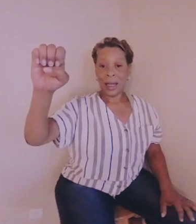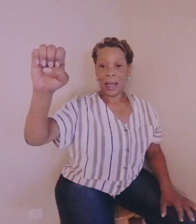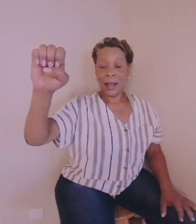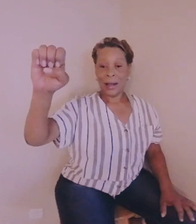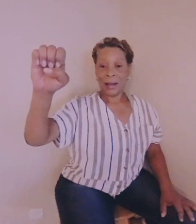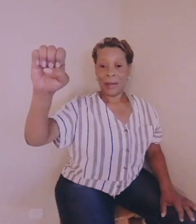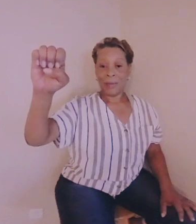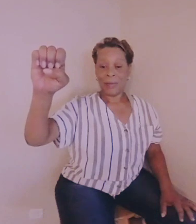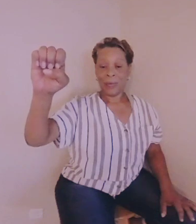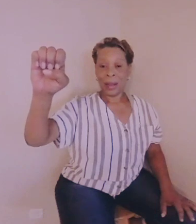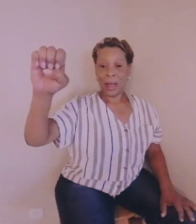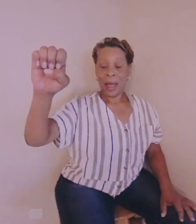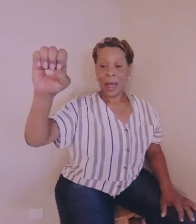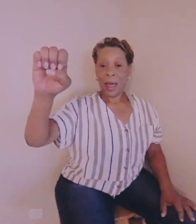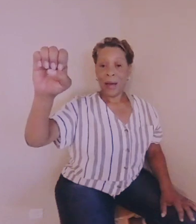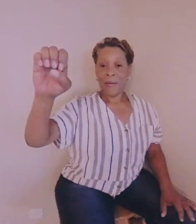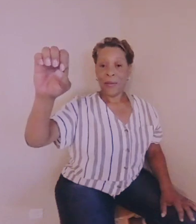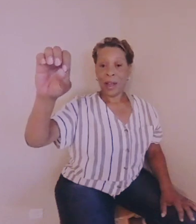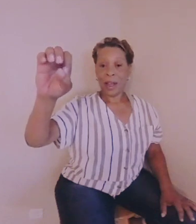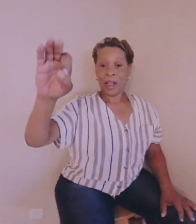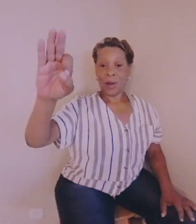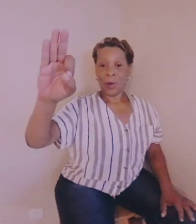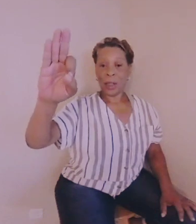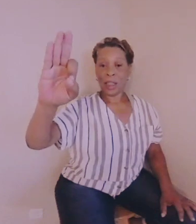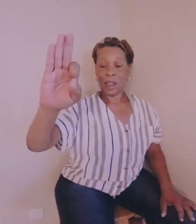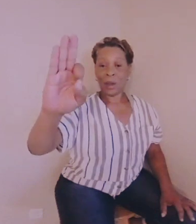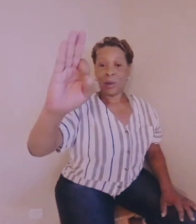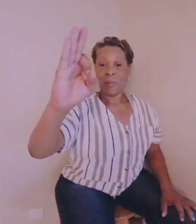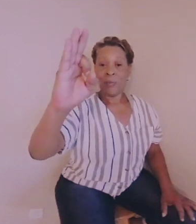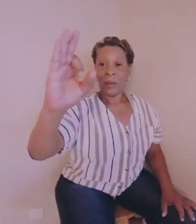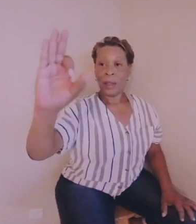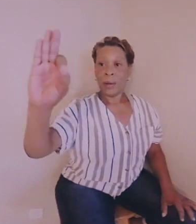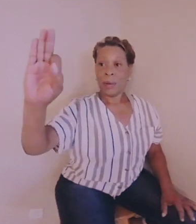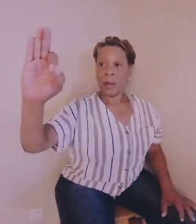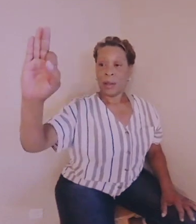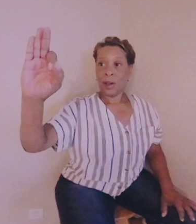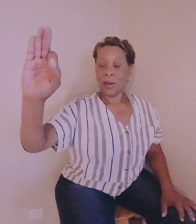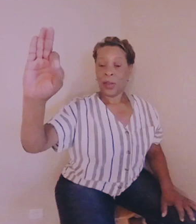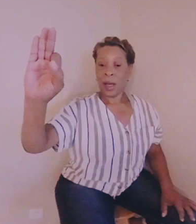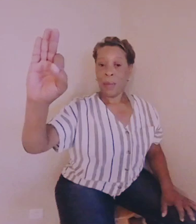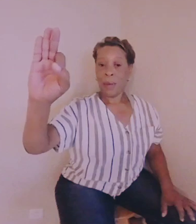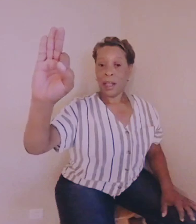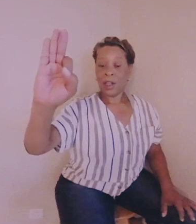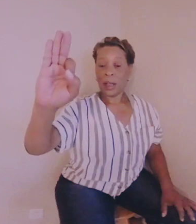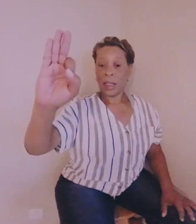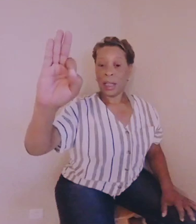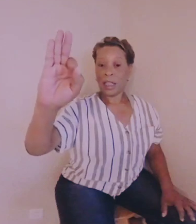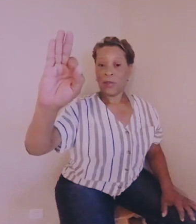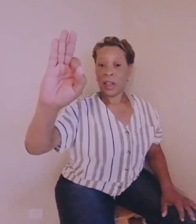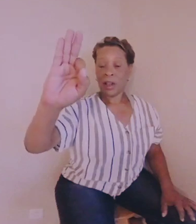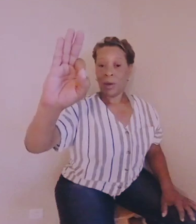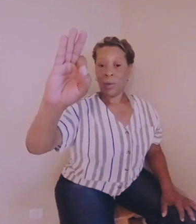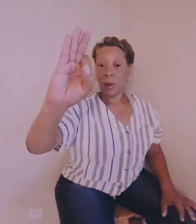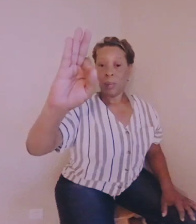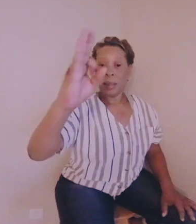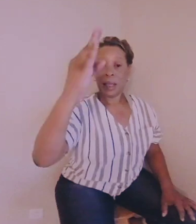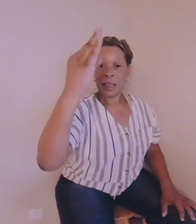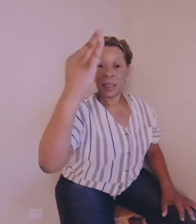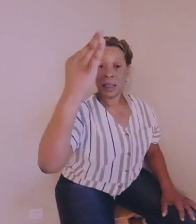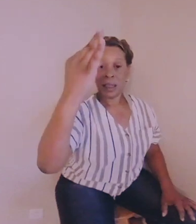E. F, you're going to, your thumb and your index finger will be touching